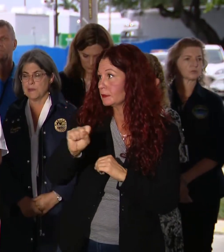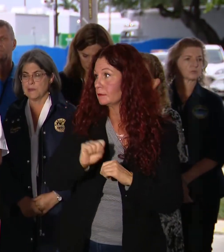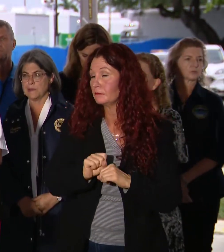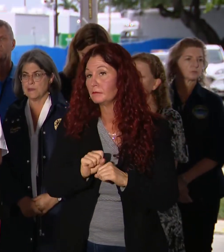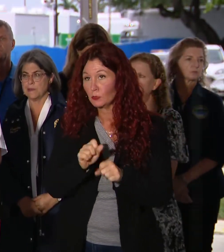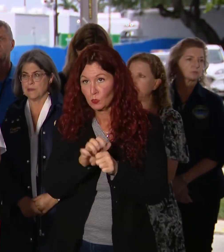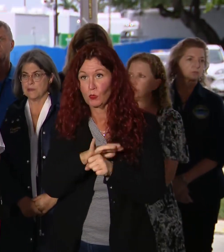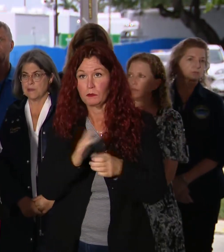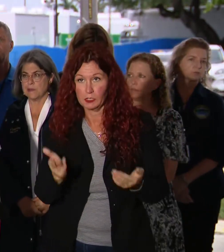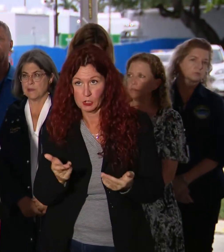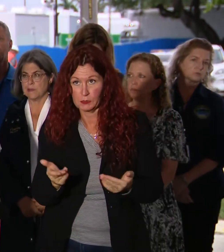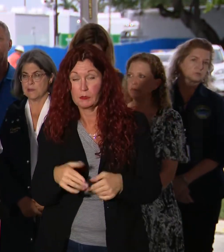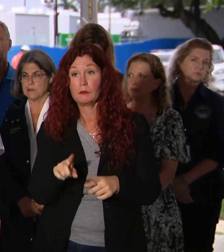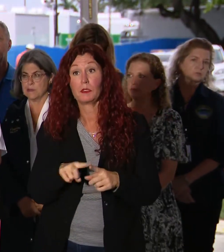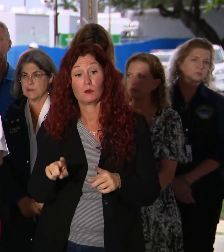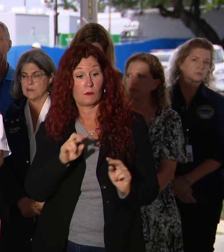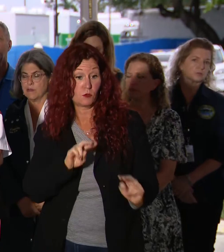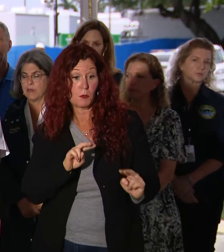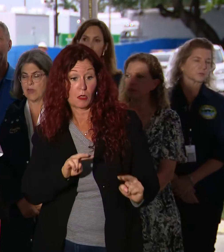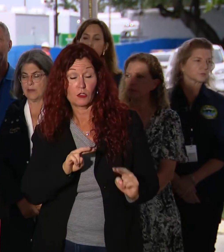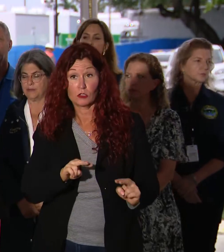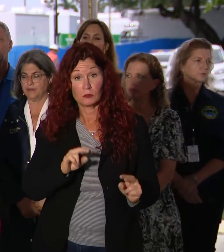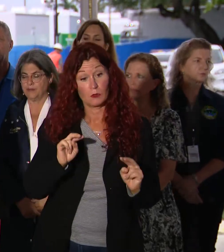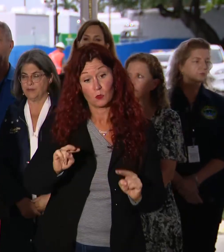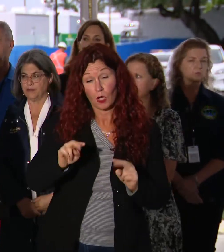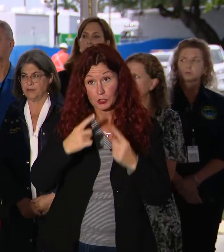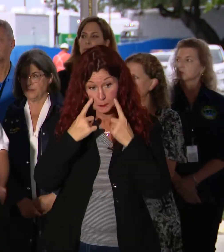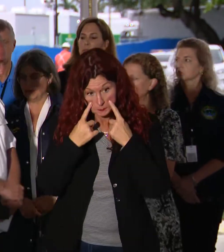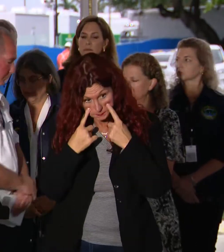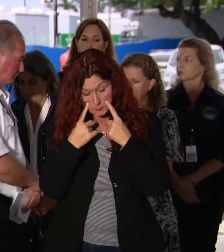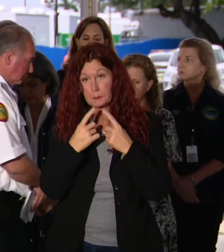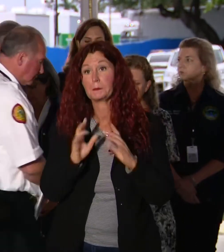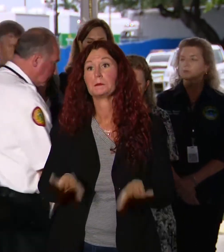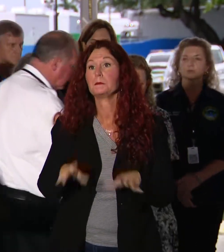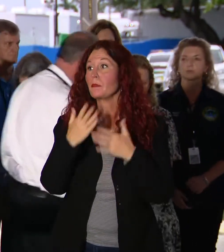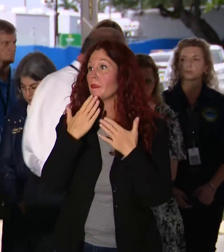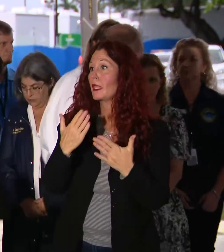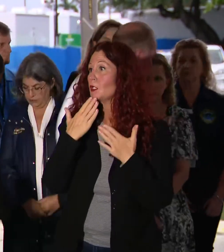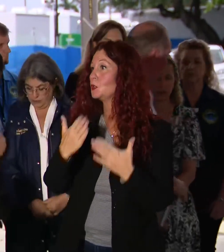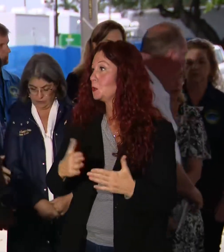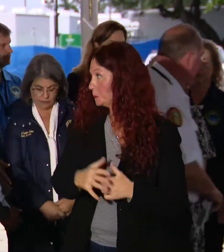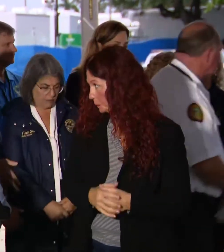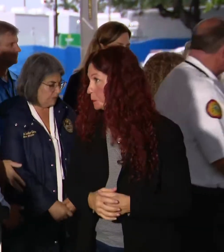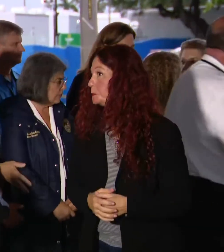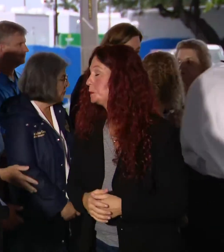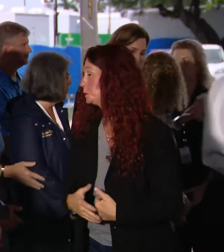and aggressively keep our eye on. Thank you. Appreciate it. Thank you.